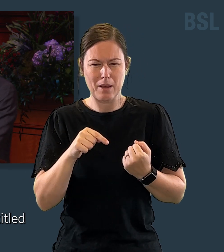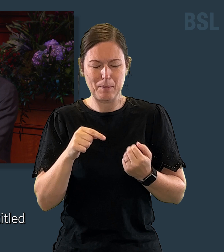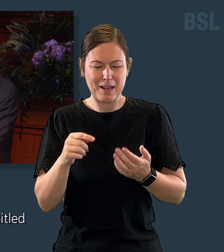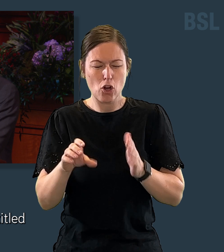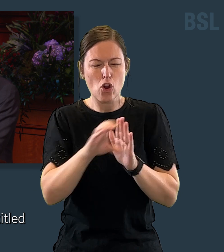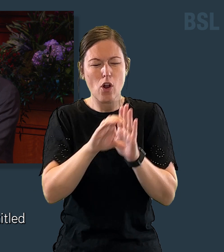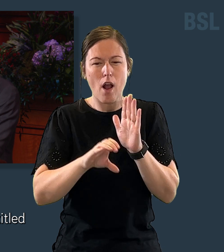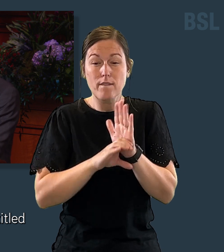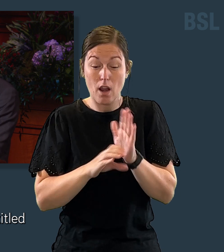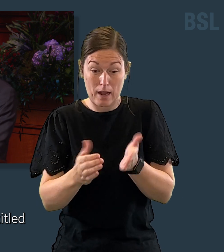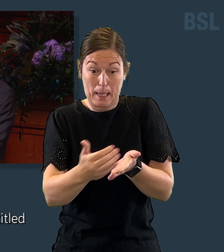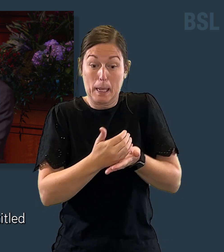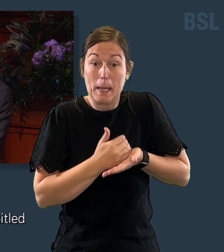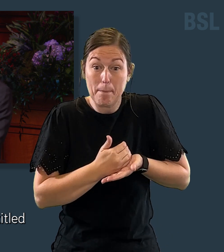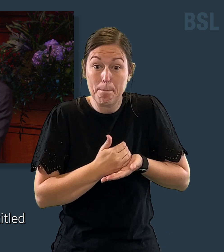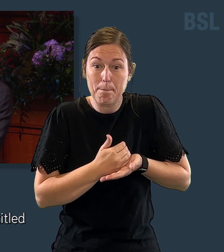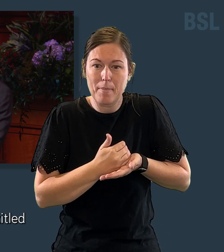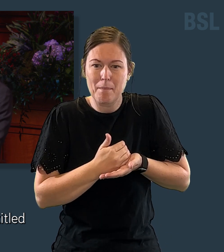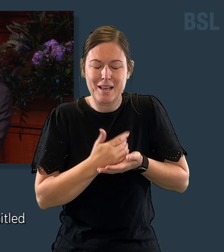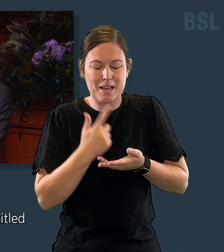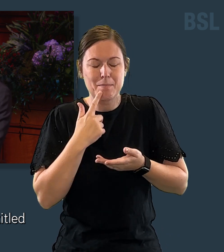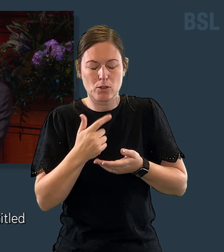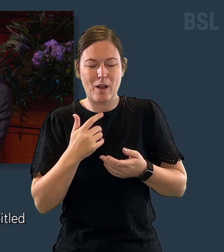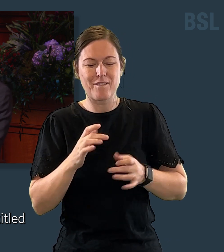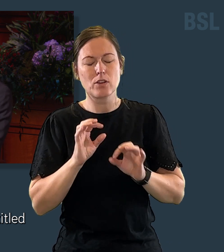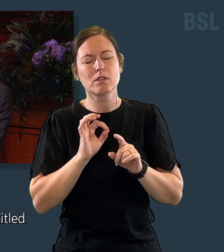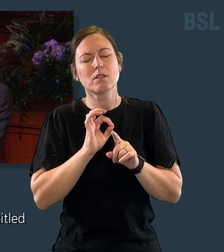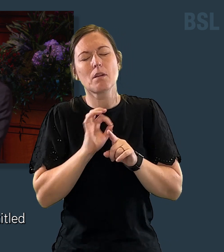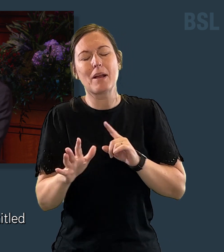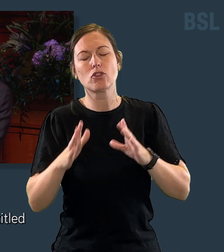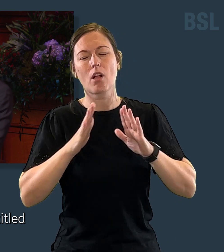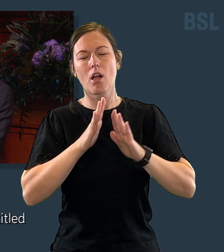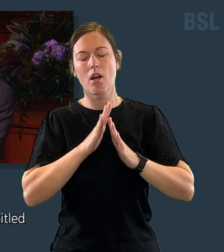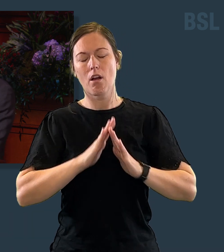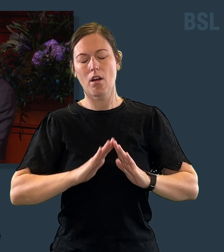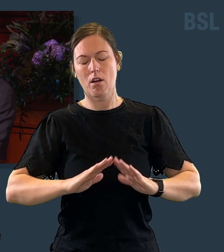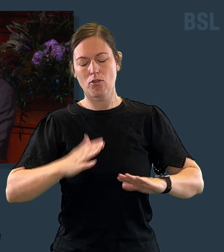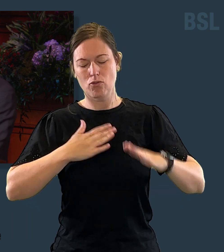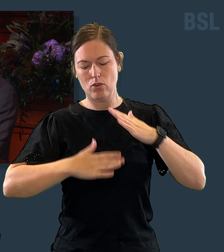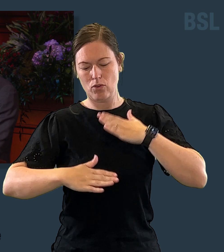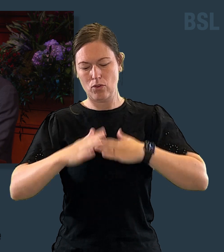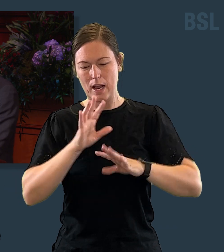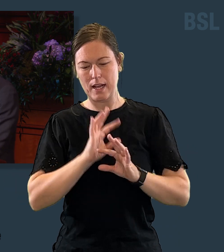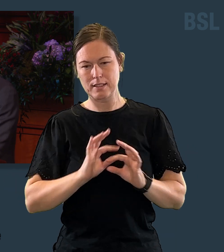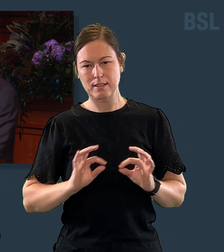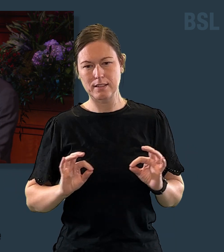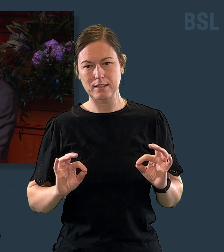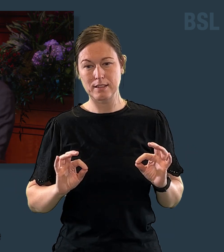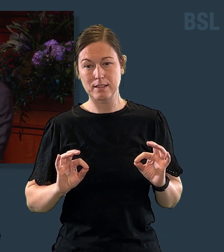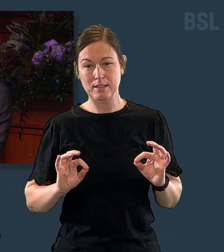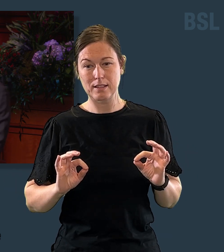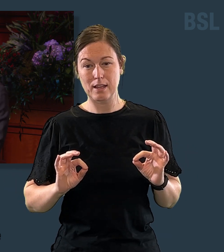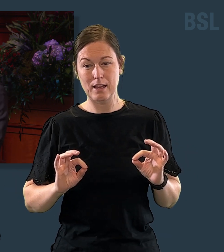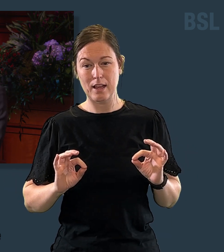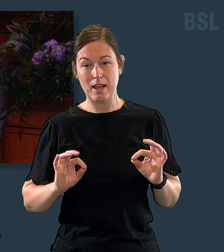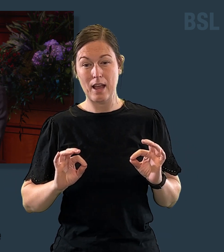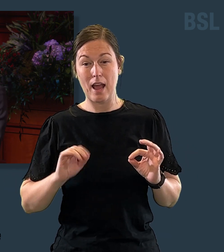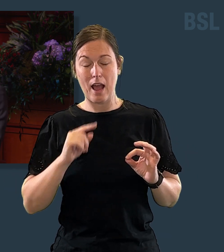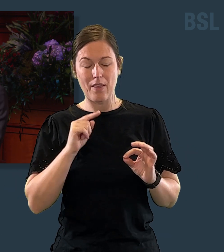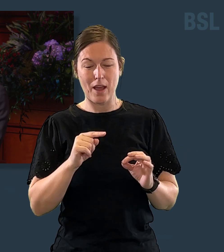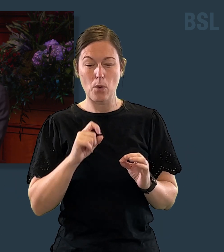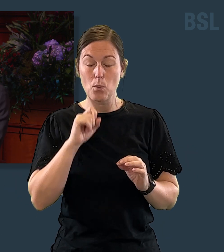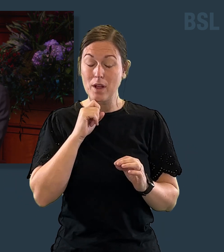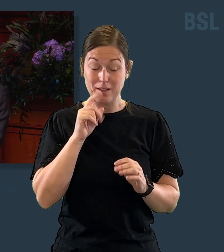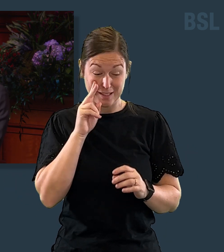covenant keepers are entitled to a special kind of rest. This is the kind of rest and